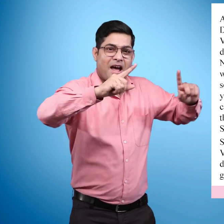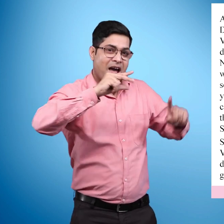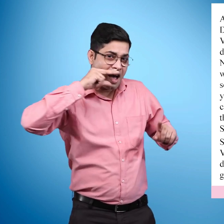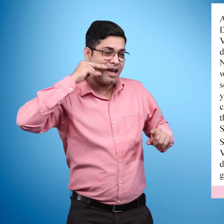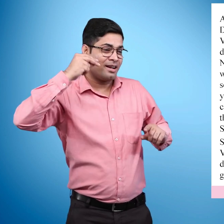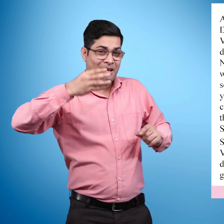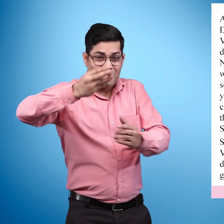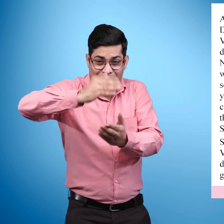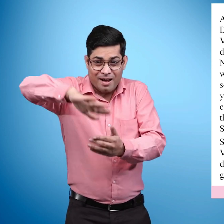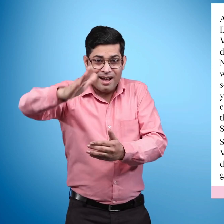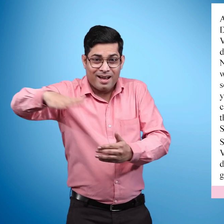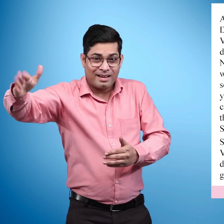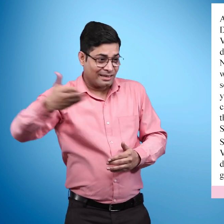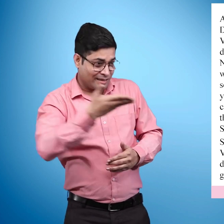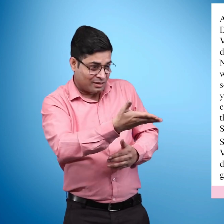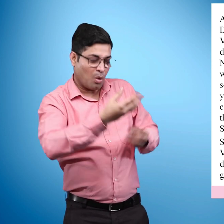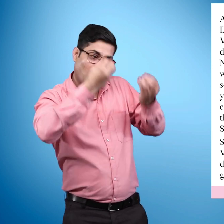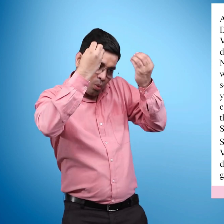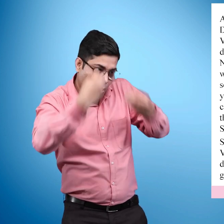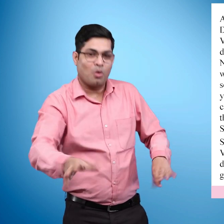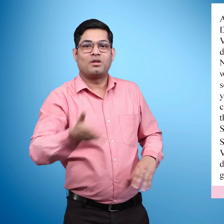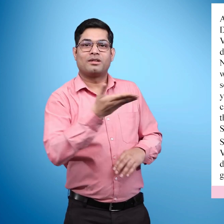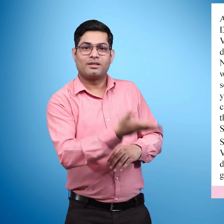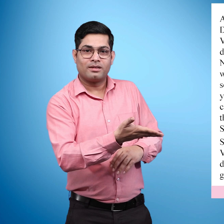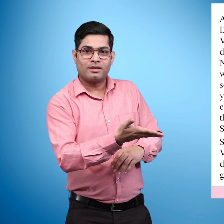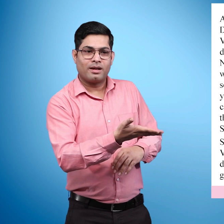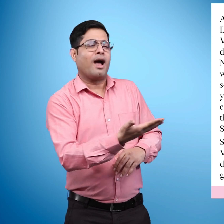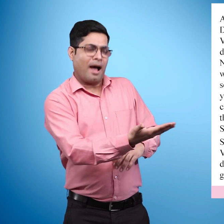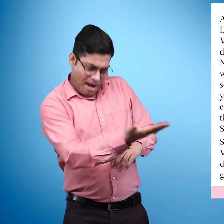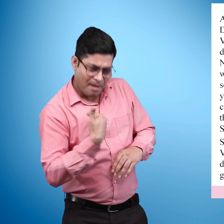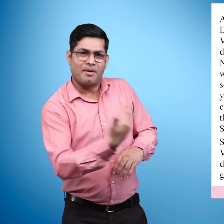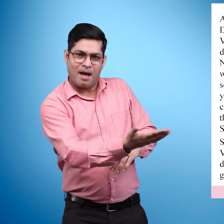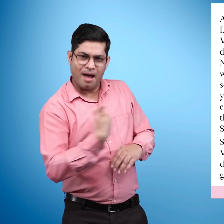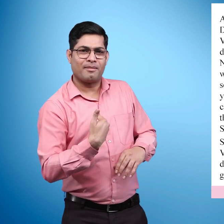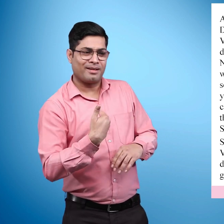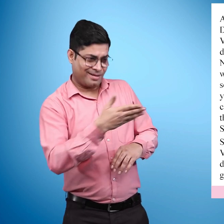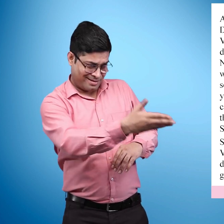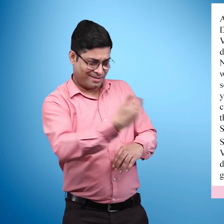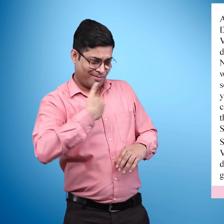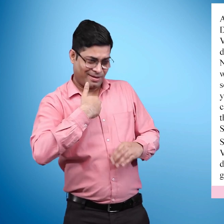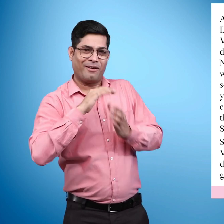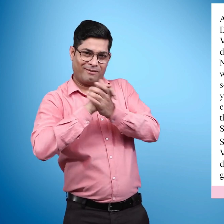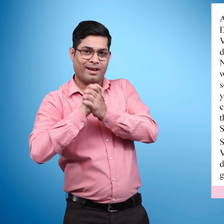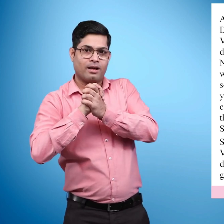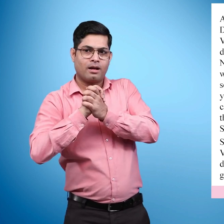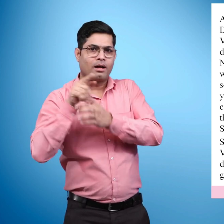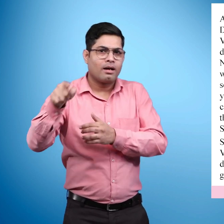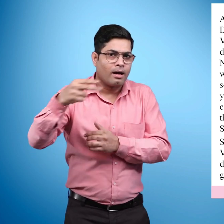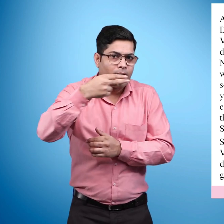Vijay Singh, you will get lost in the desert. Come this way. I am your